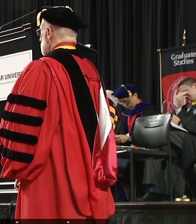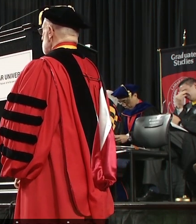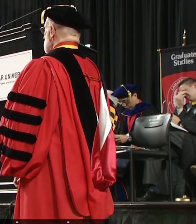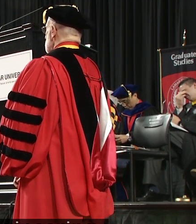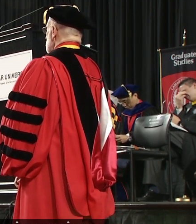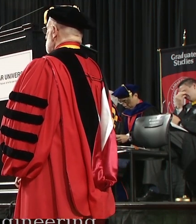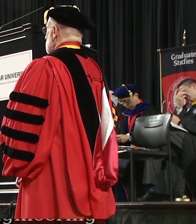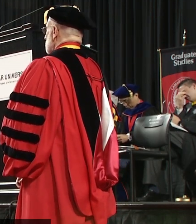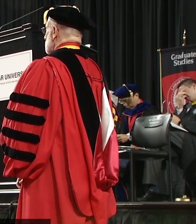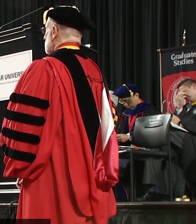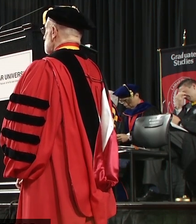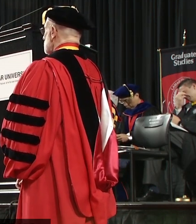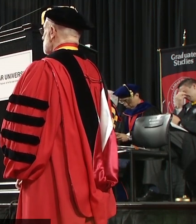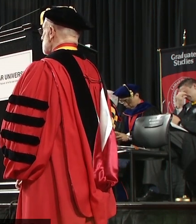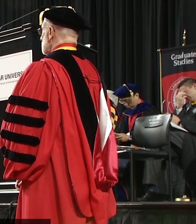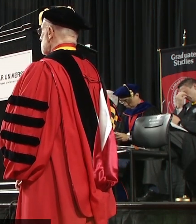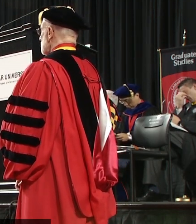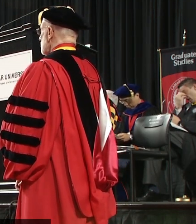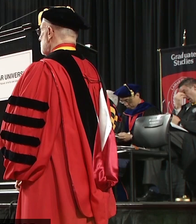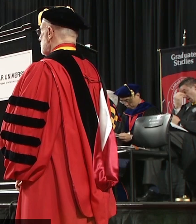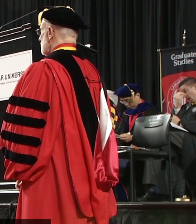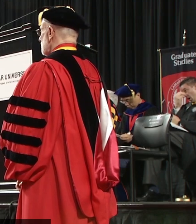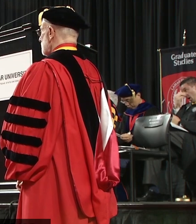Anna Rebecca Clifton.